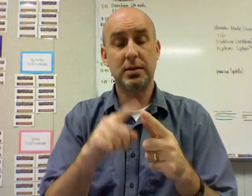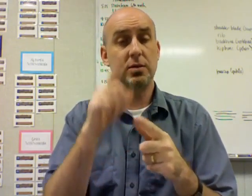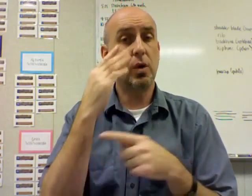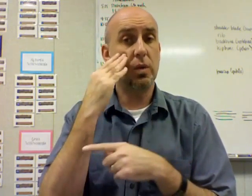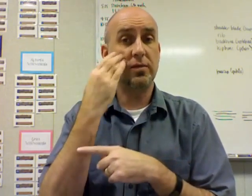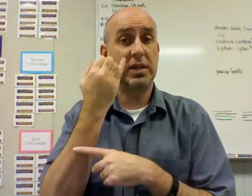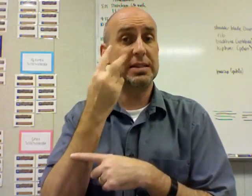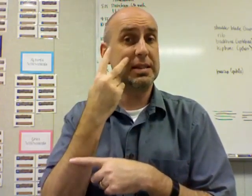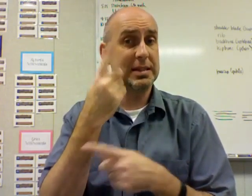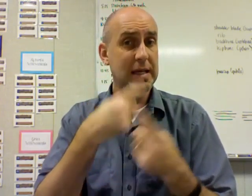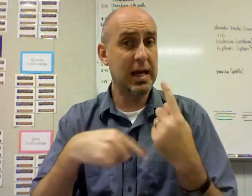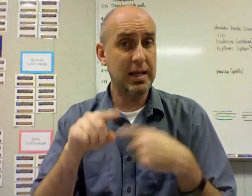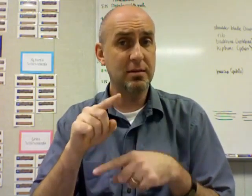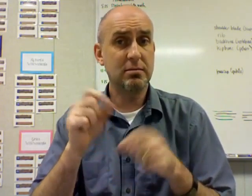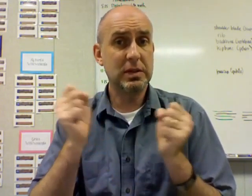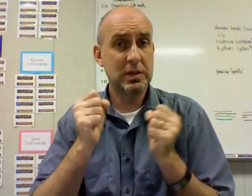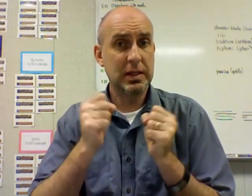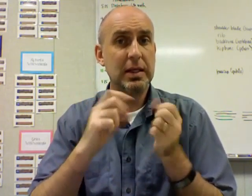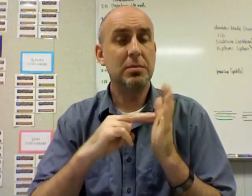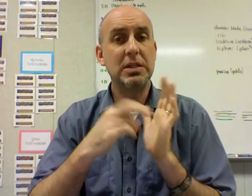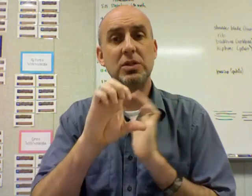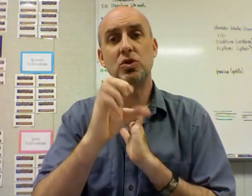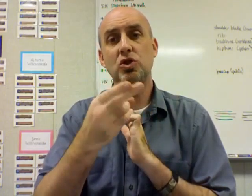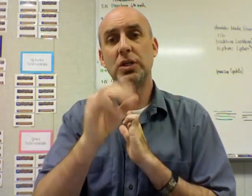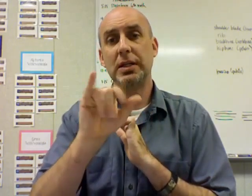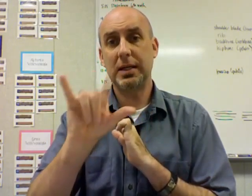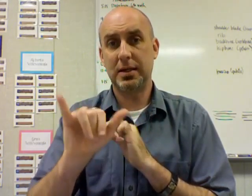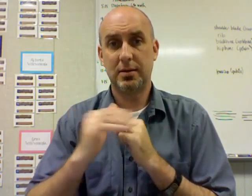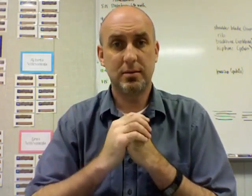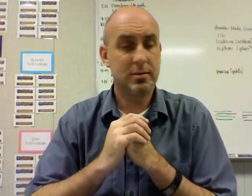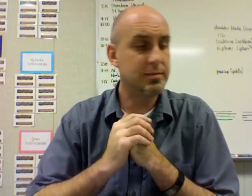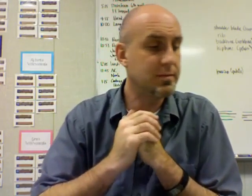know that if they see the sign, it means chilly. Okay?